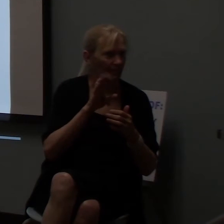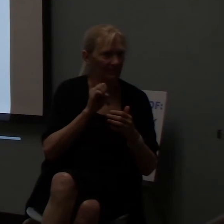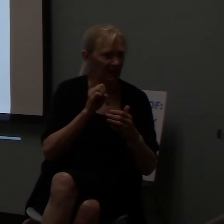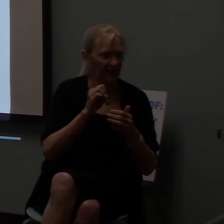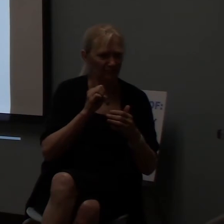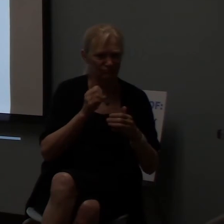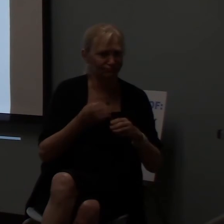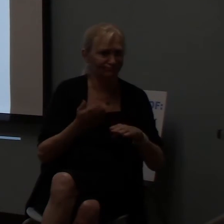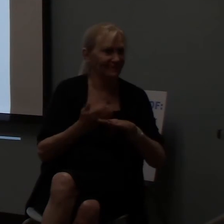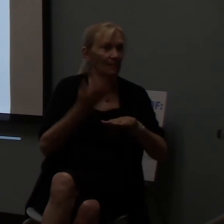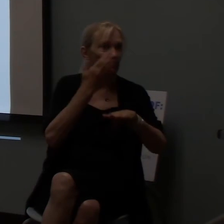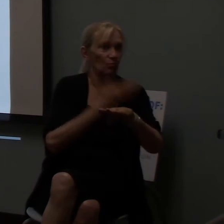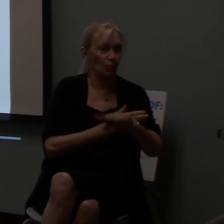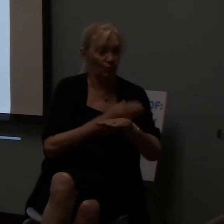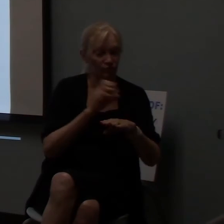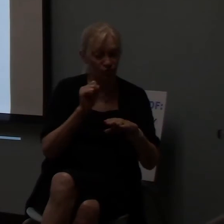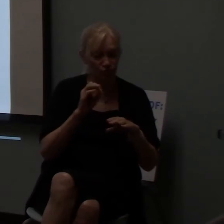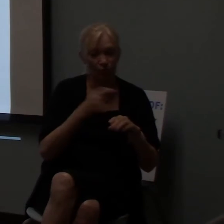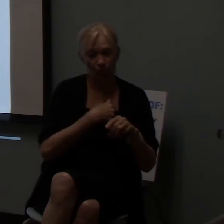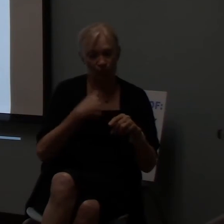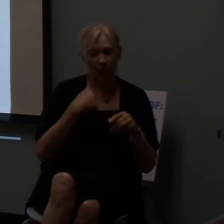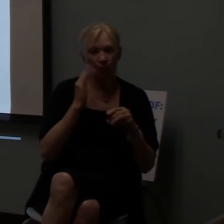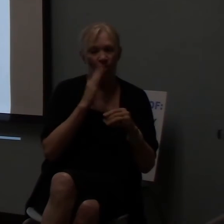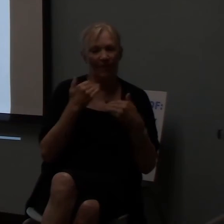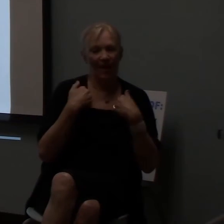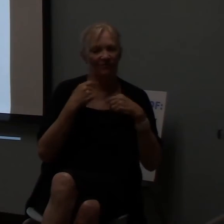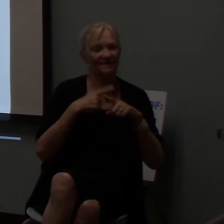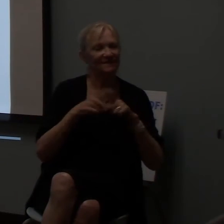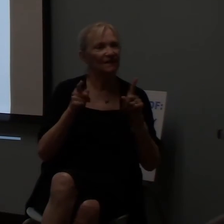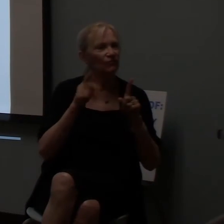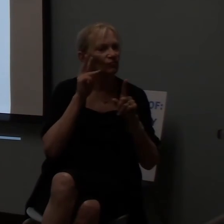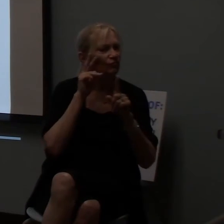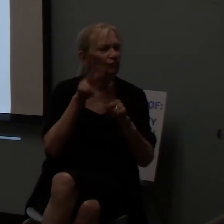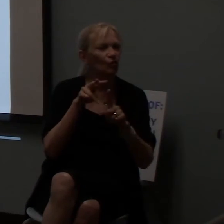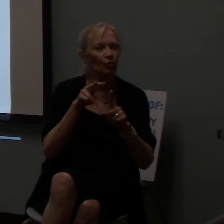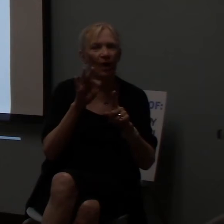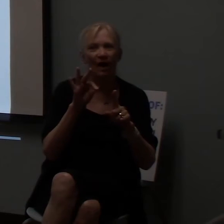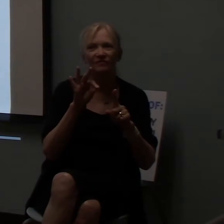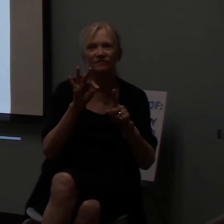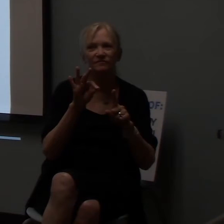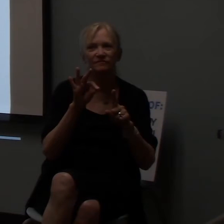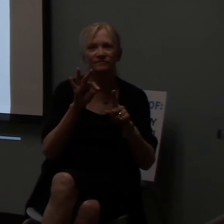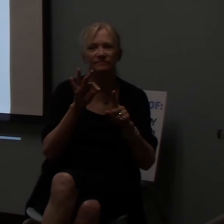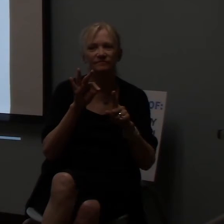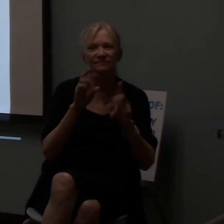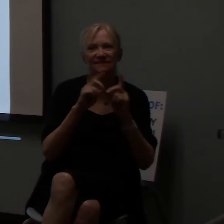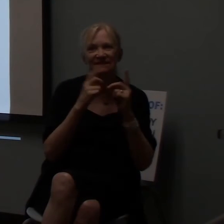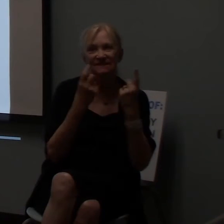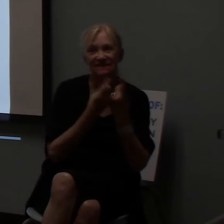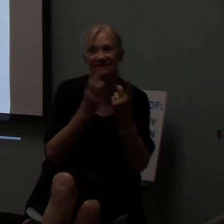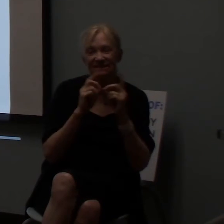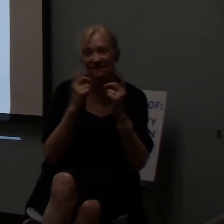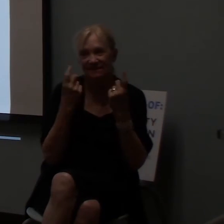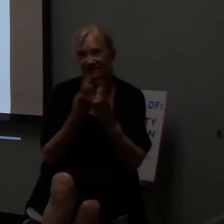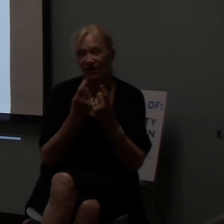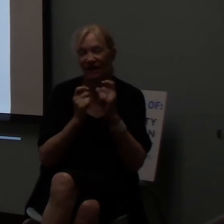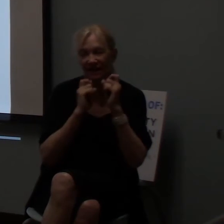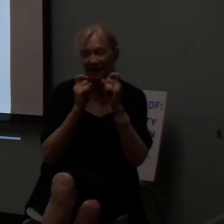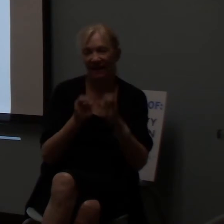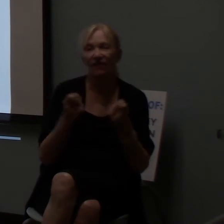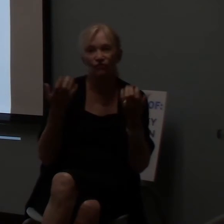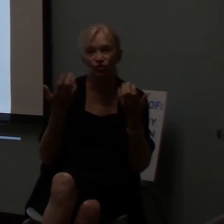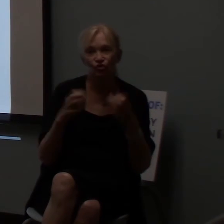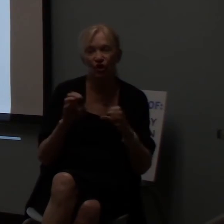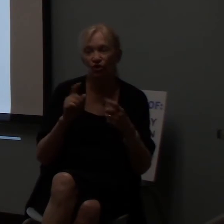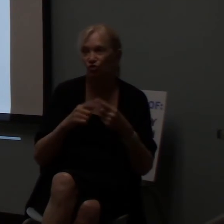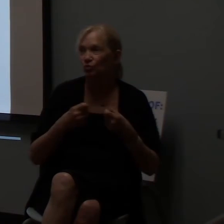expanded. And so we will have a different viewpoint, I believe, in a number of the districts, and give you a chance to express